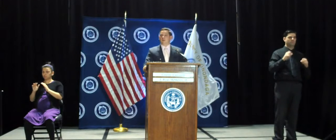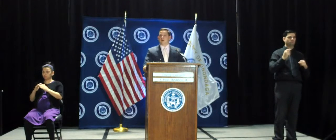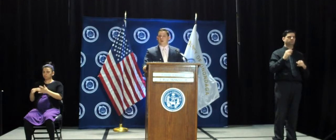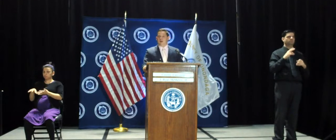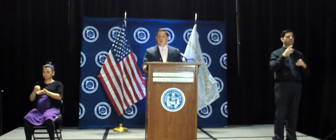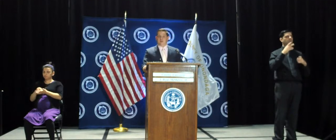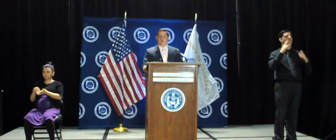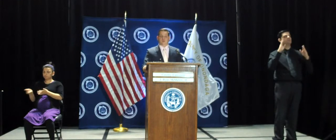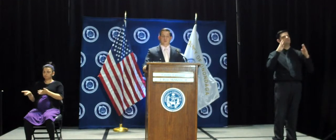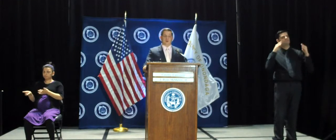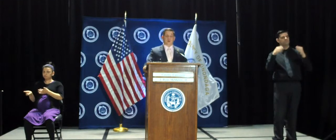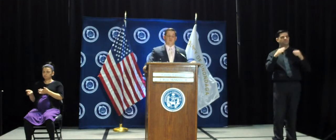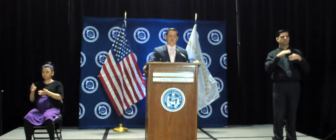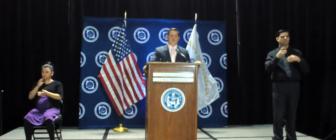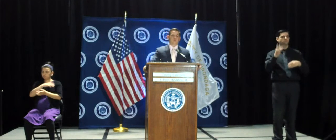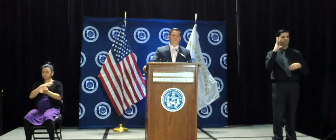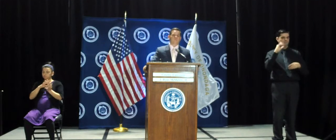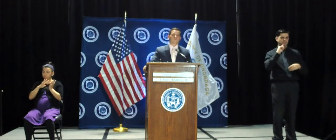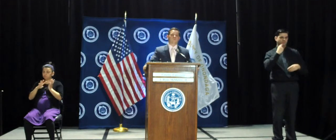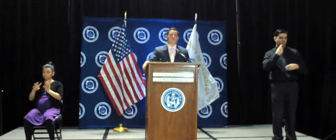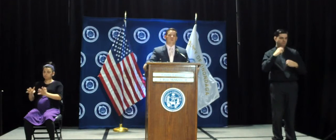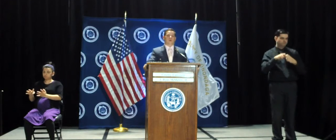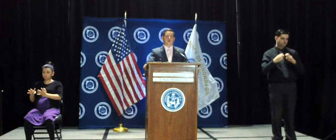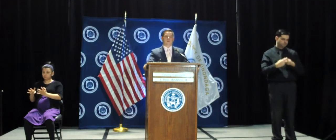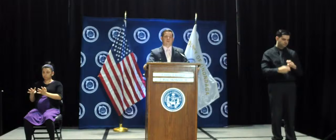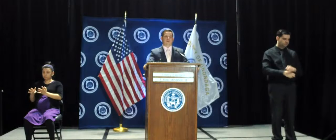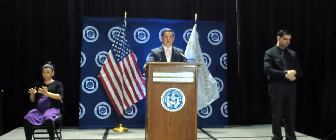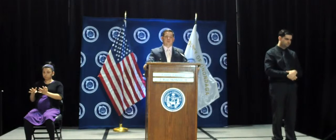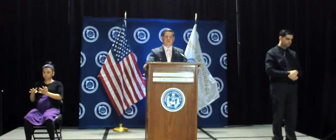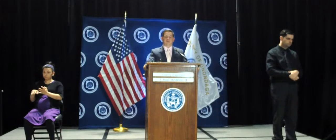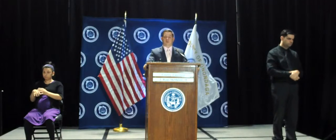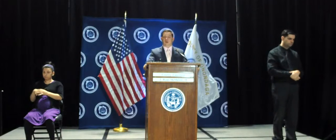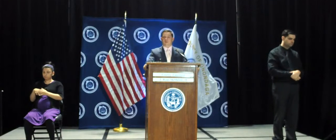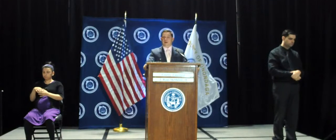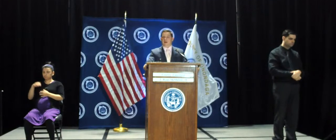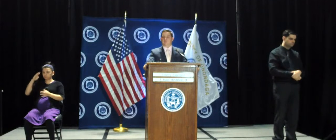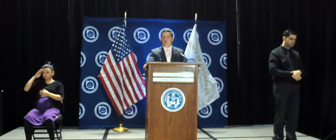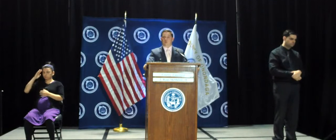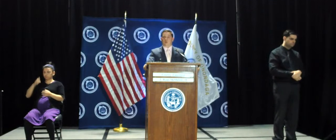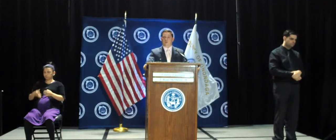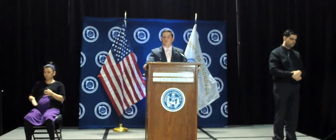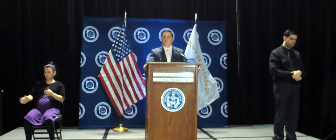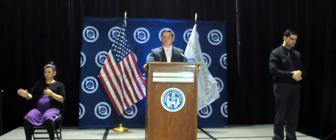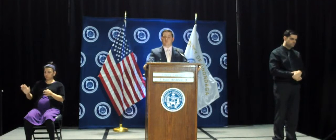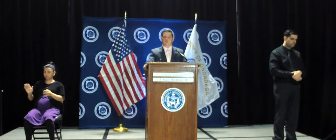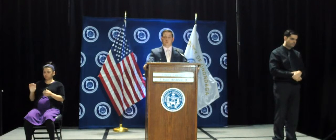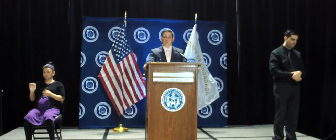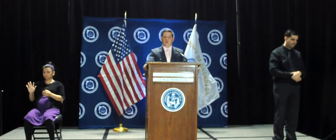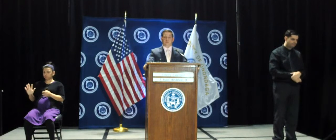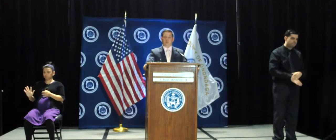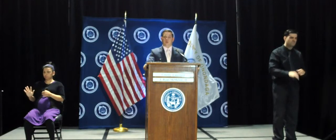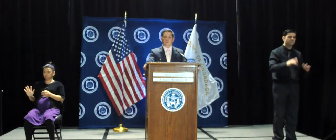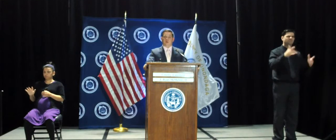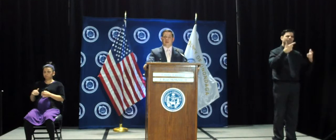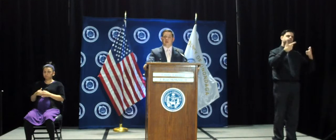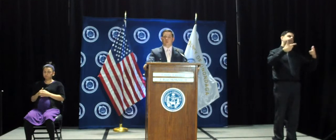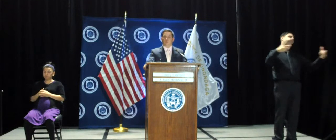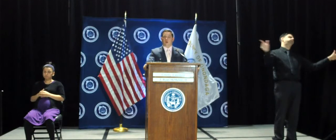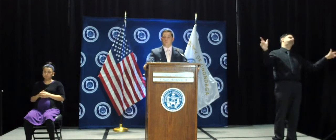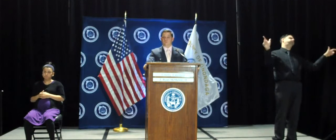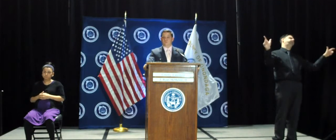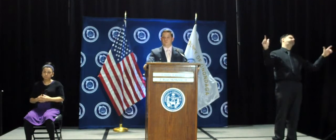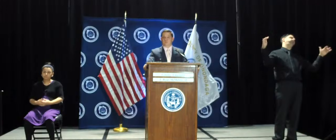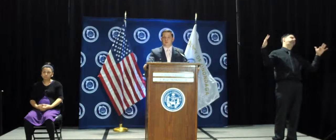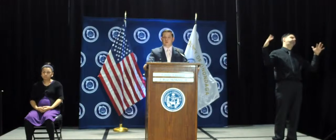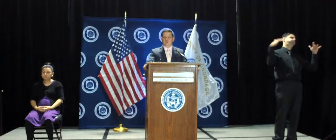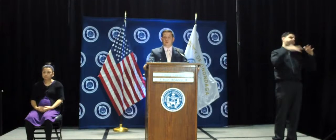respond. Everything you do in law enforcement, and I've been in this a long time, and we run a program called